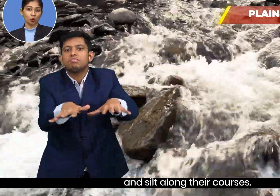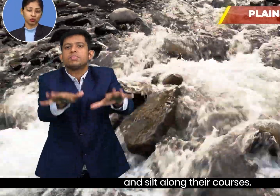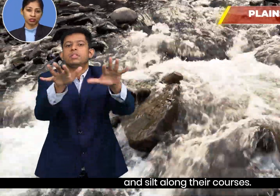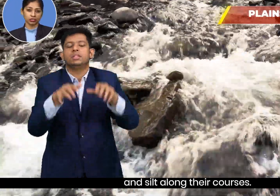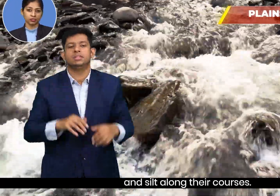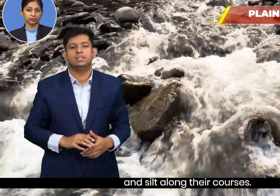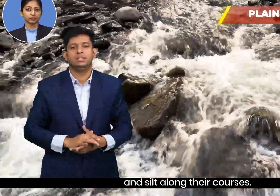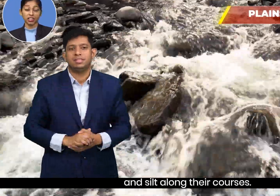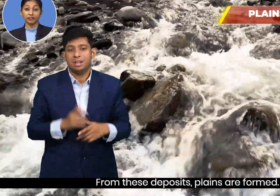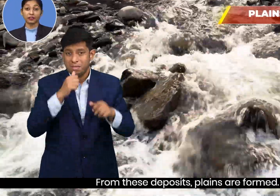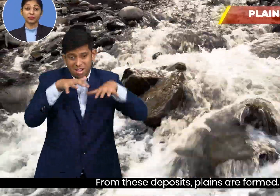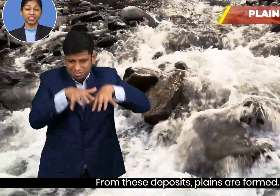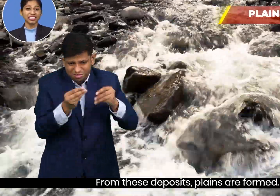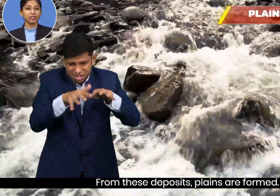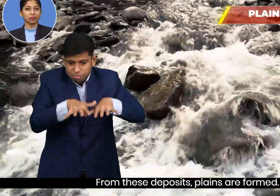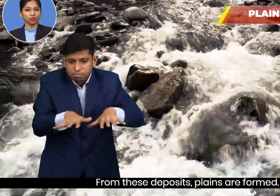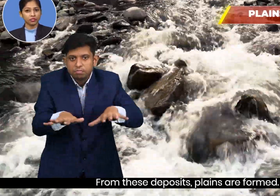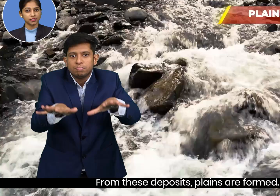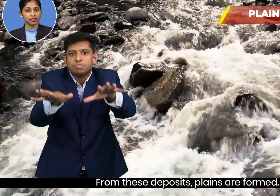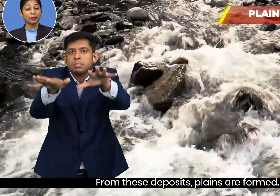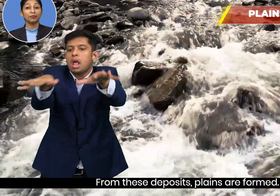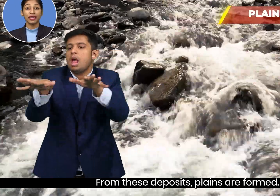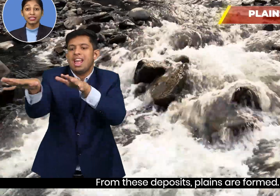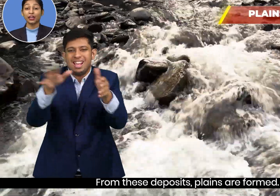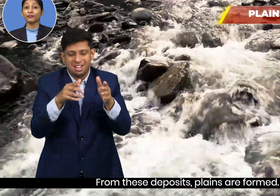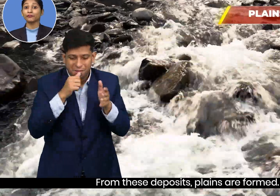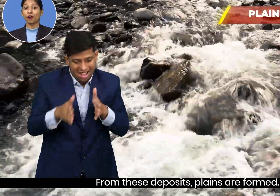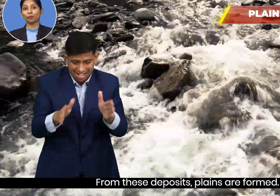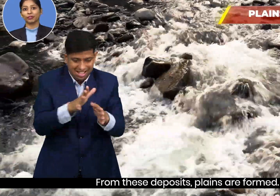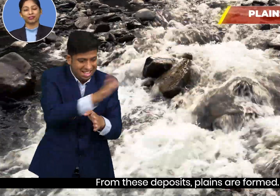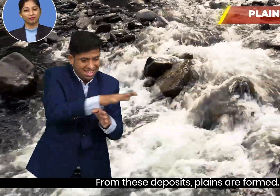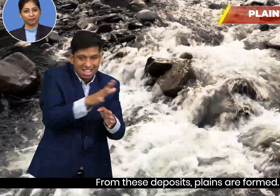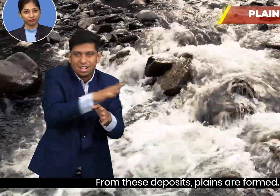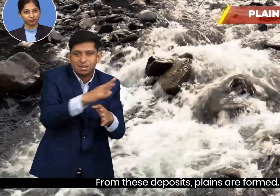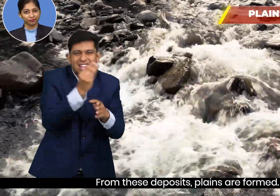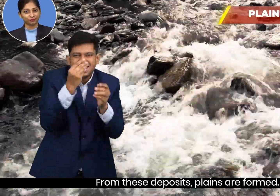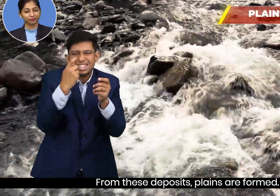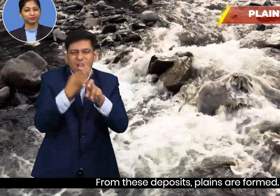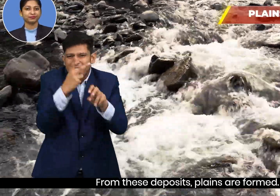their courses. From these deposits, plains are formed.